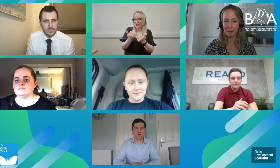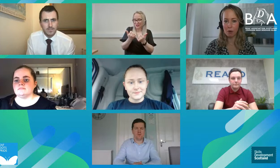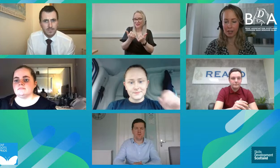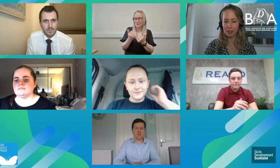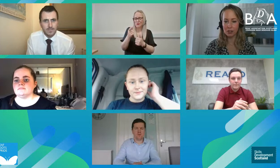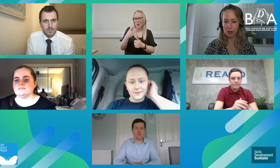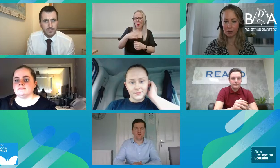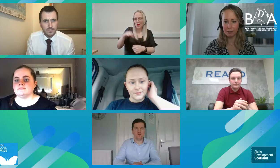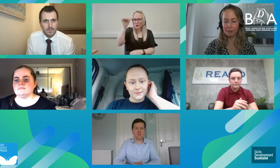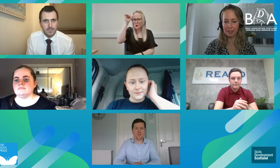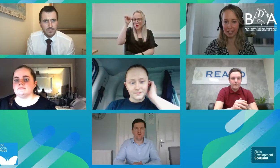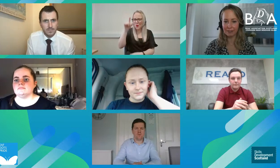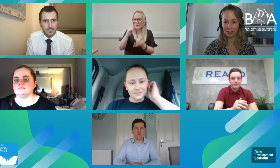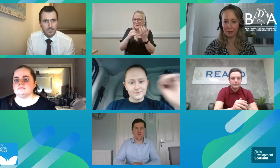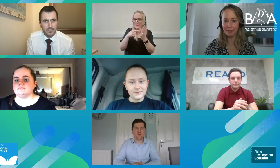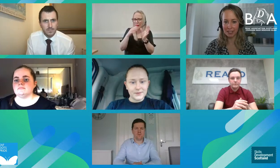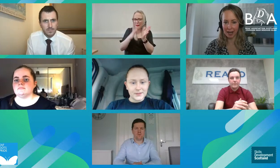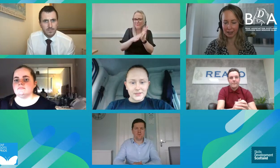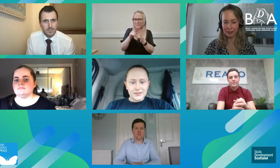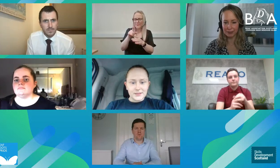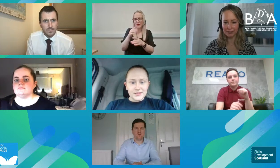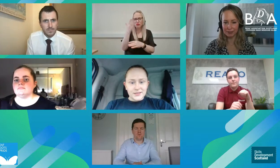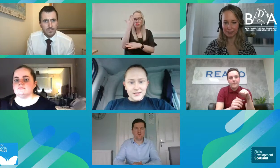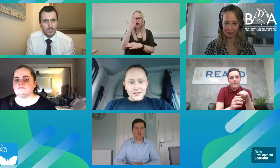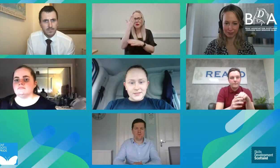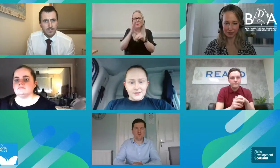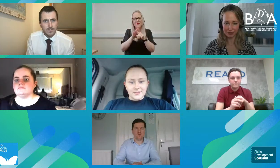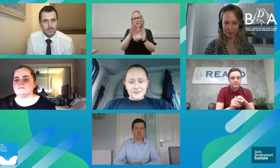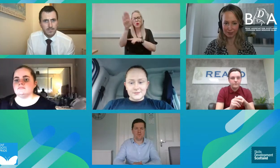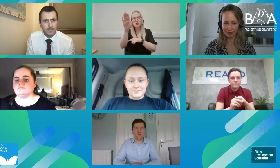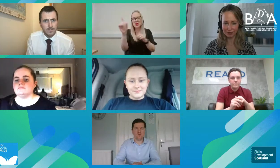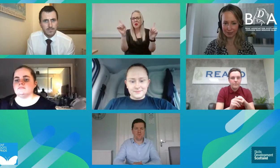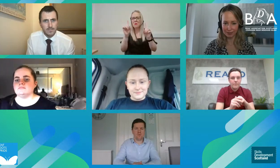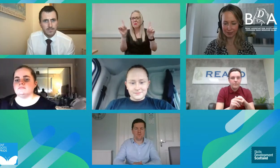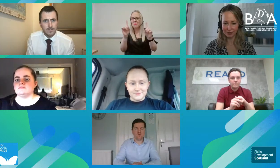So Sam, what is your kind of dreams now?